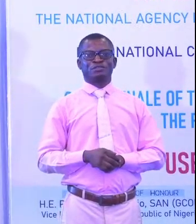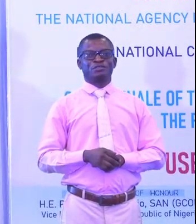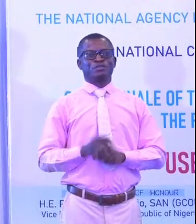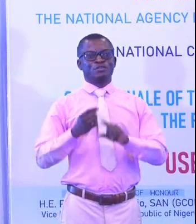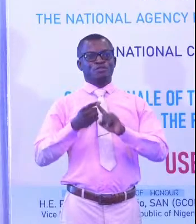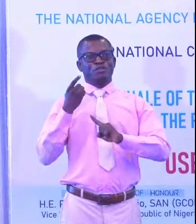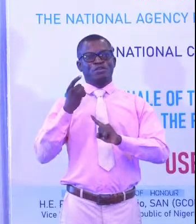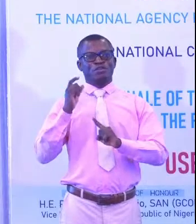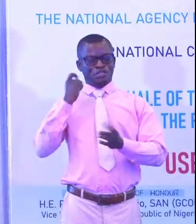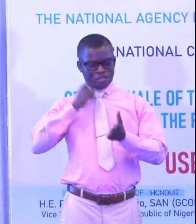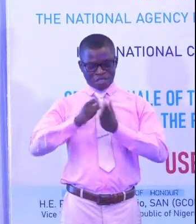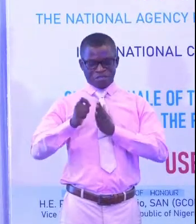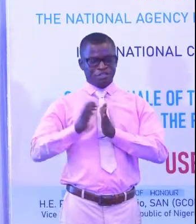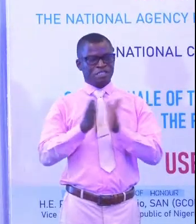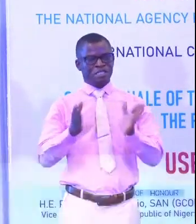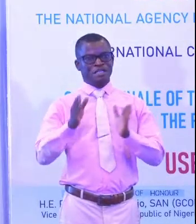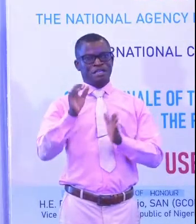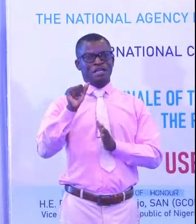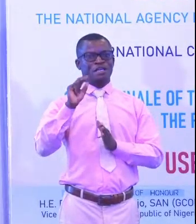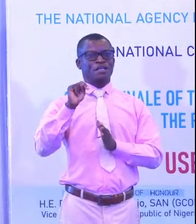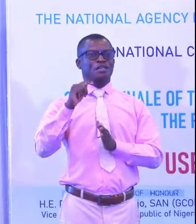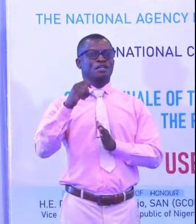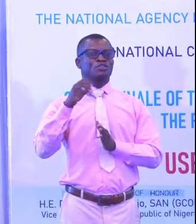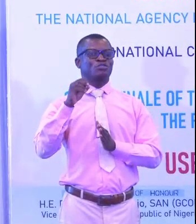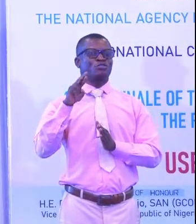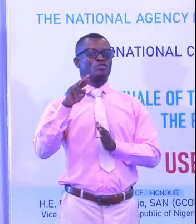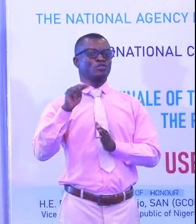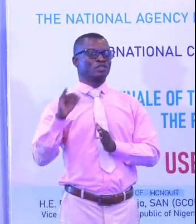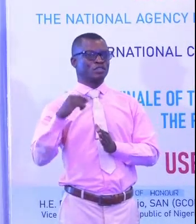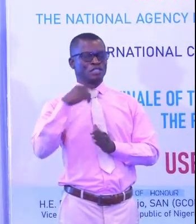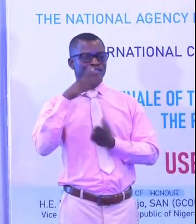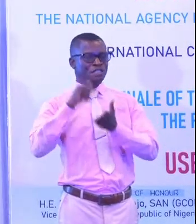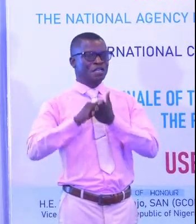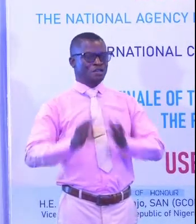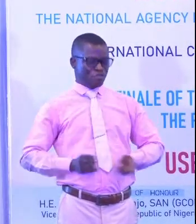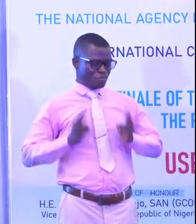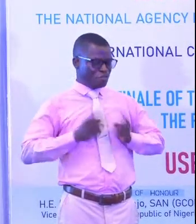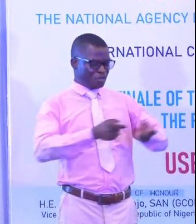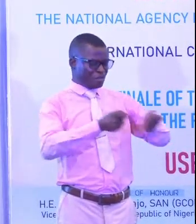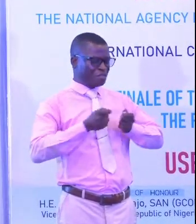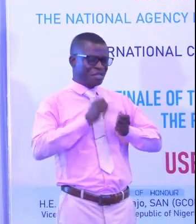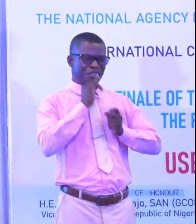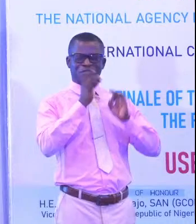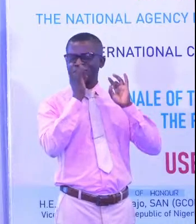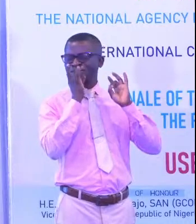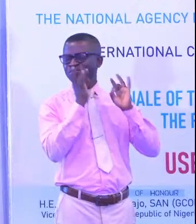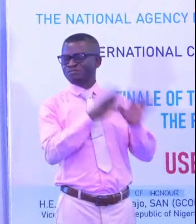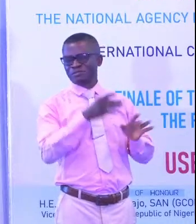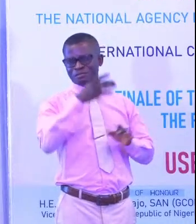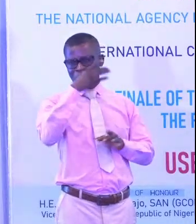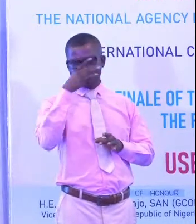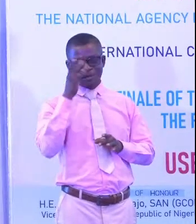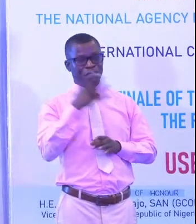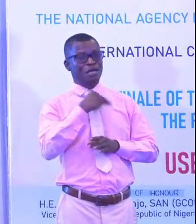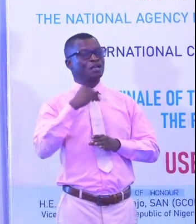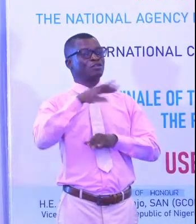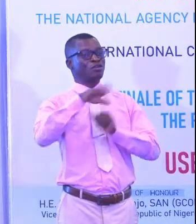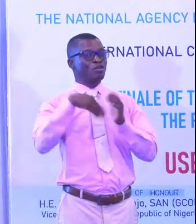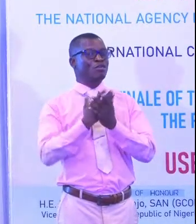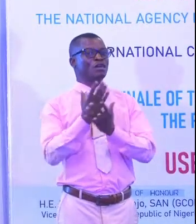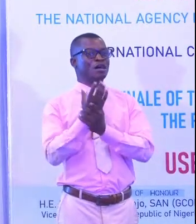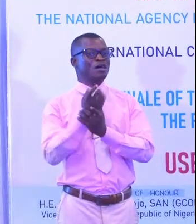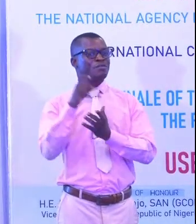Antonio Guterres, has stated that human trafficking is a horrific crime and an all-out assault on